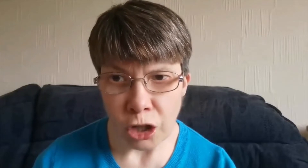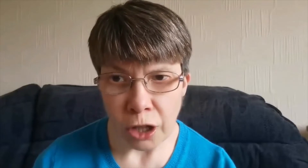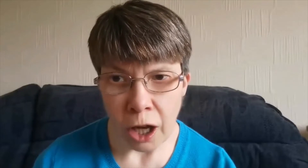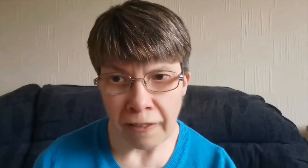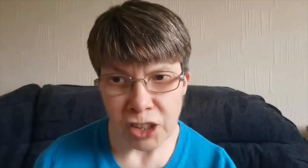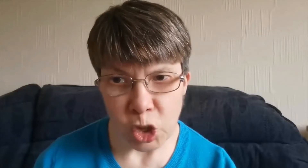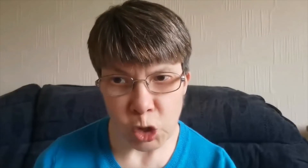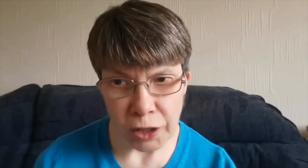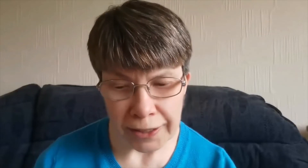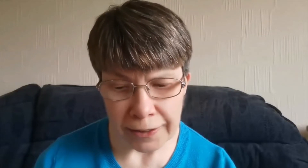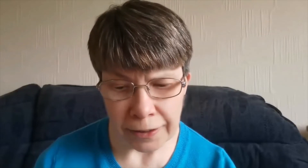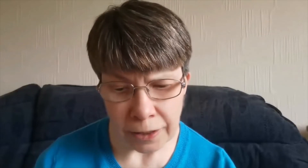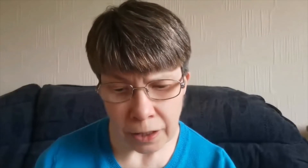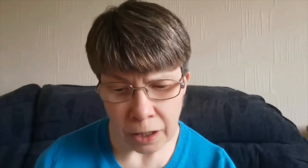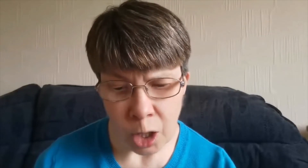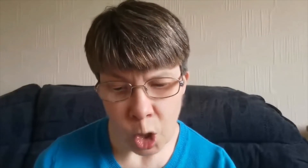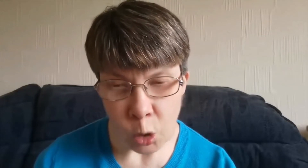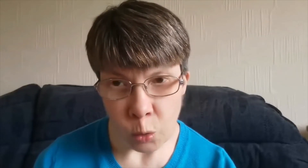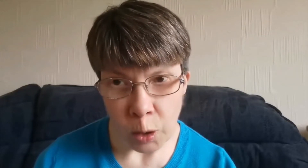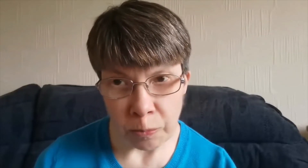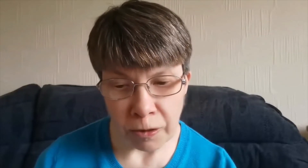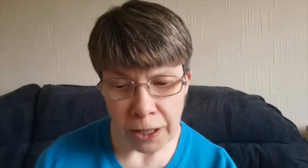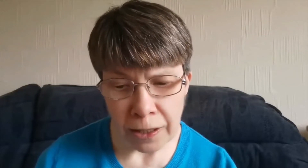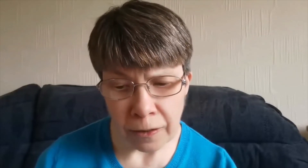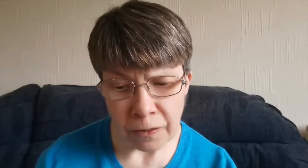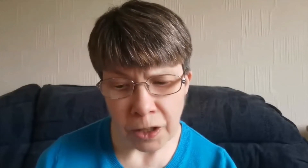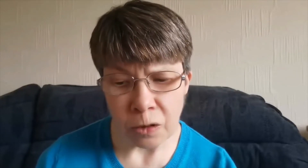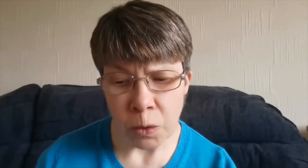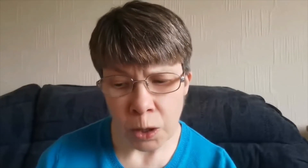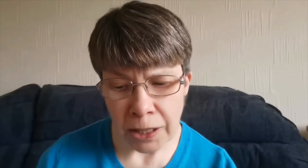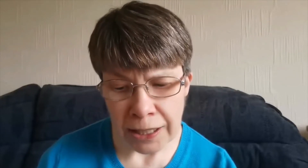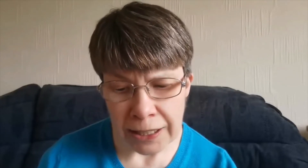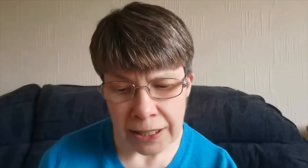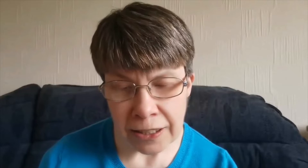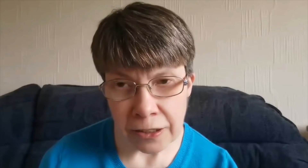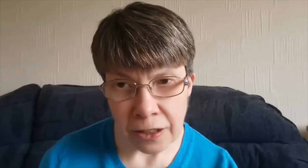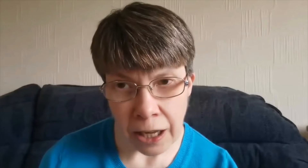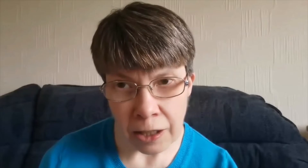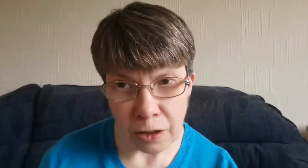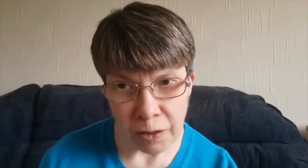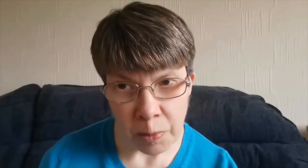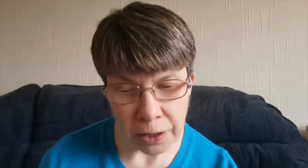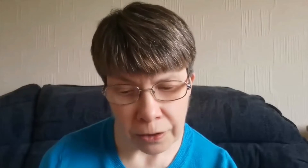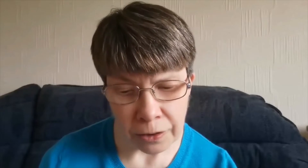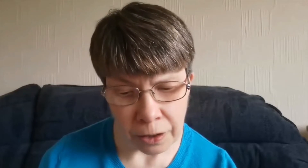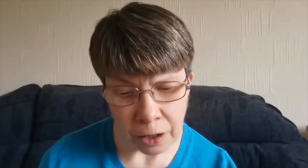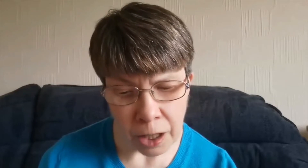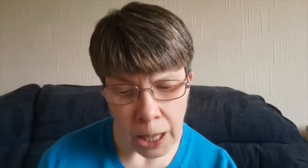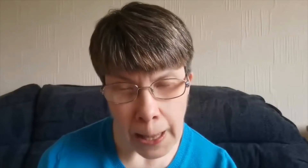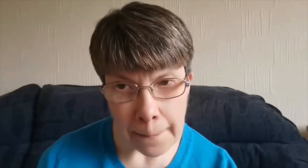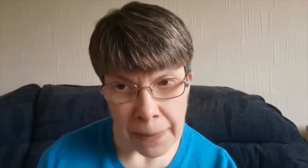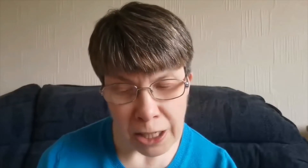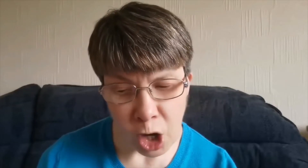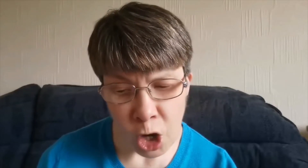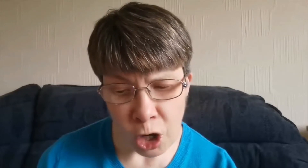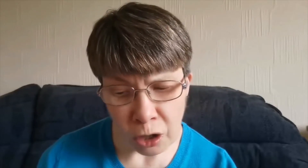God of justice, we pray for worldly leaders and governments. Make all